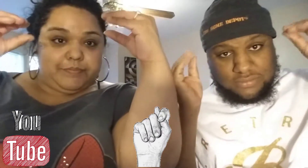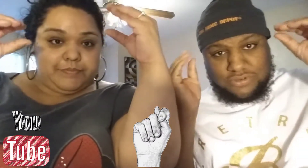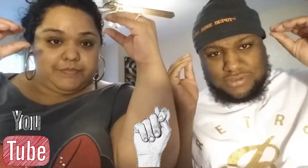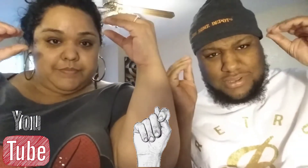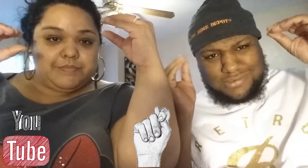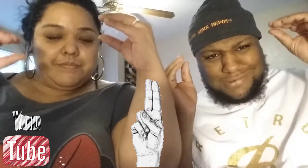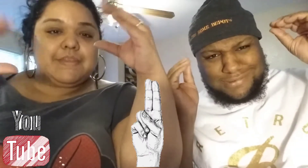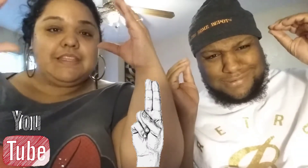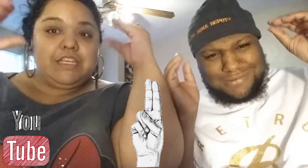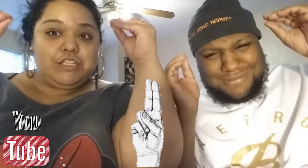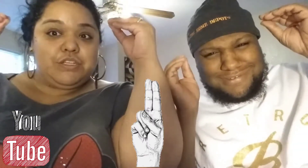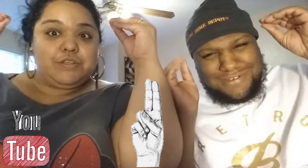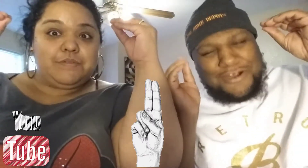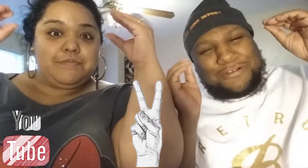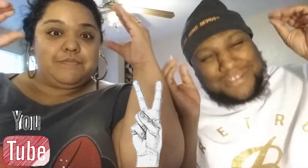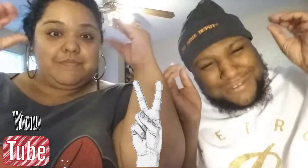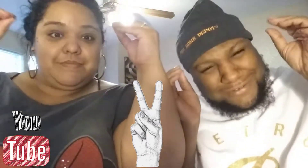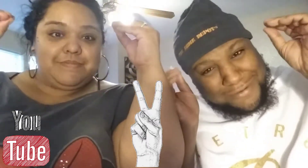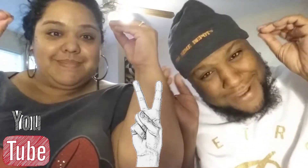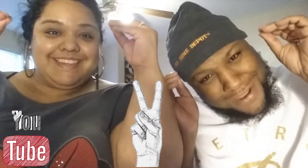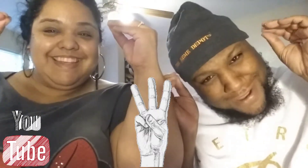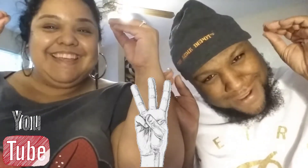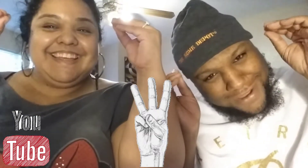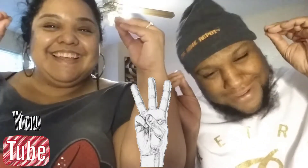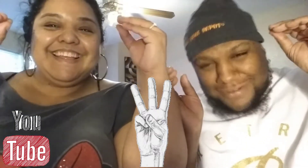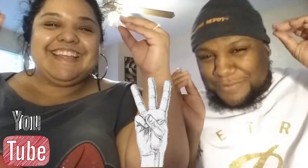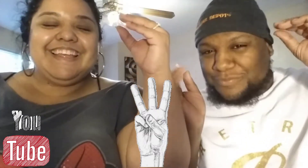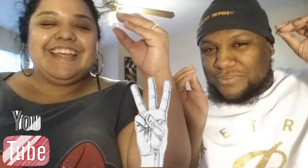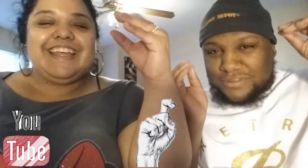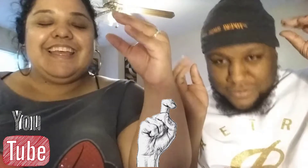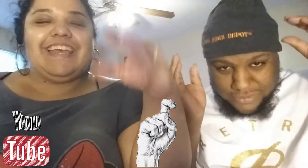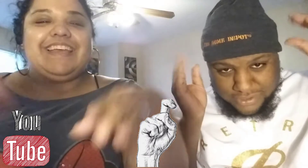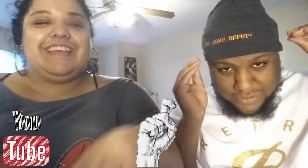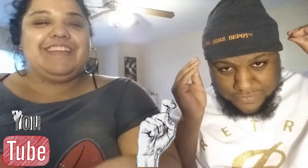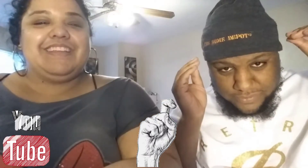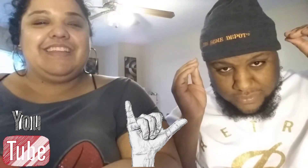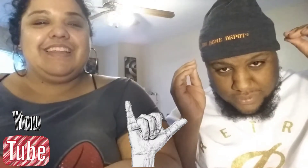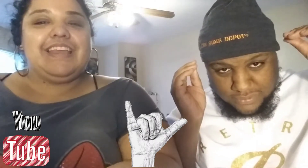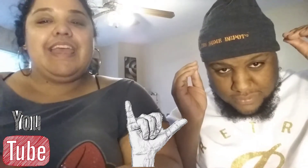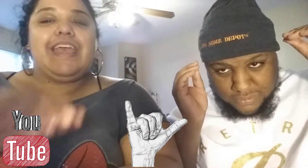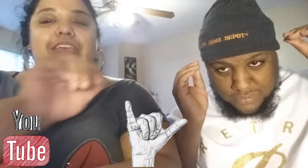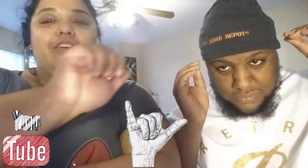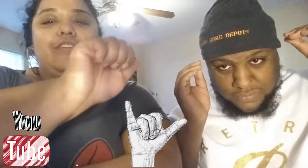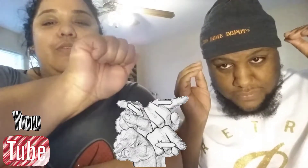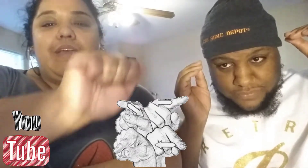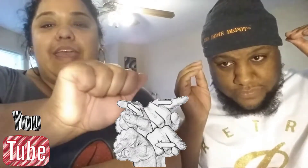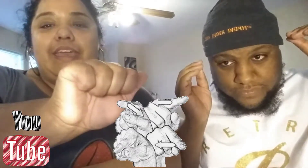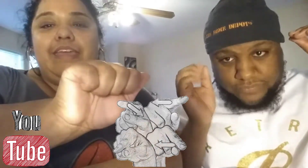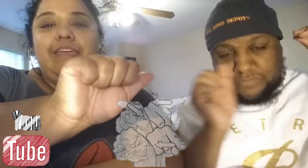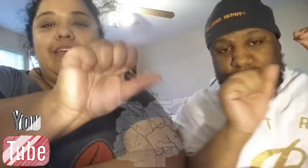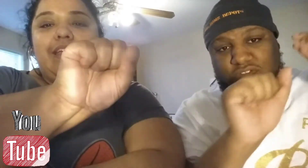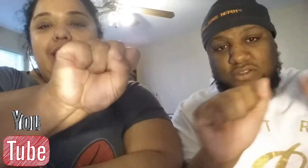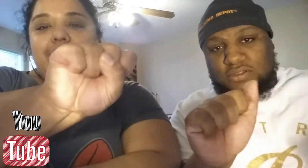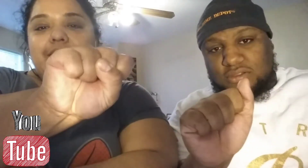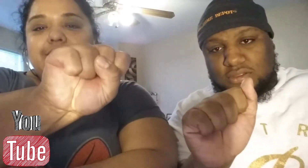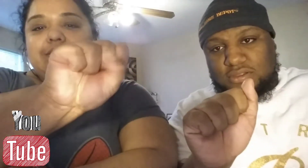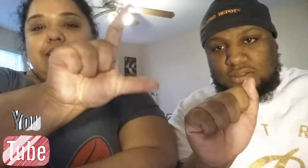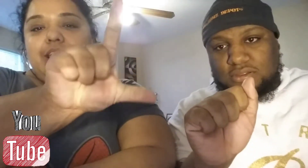Mm. There you go. Okay. What the heck is this? Teach. Oh, teach. I was like, what? Okay. You could do A, S,